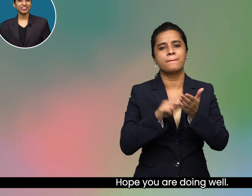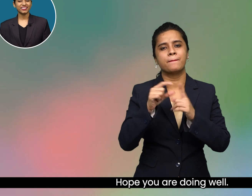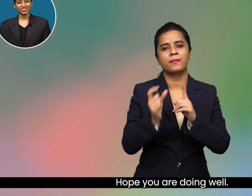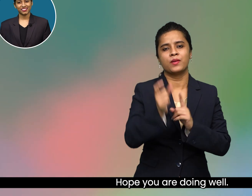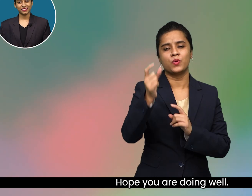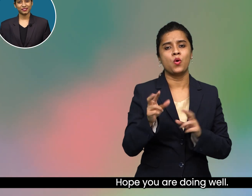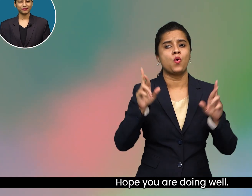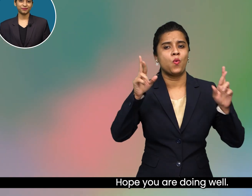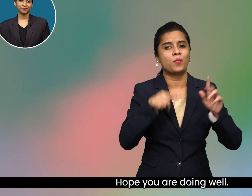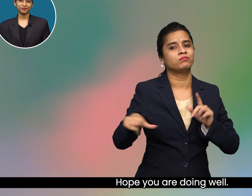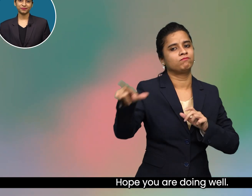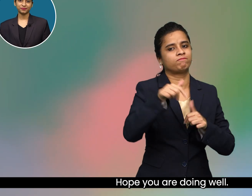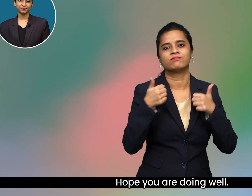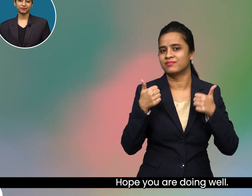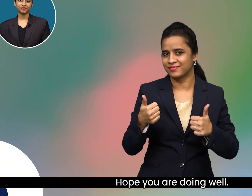doing well.